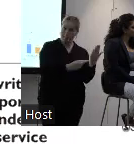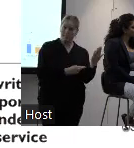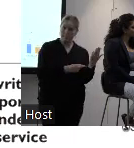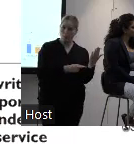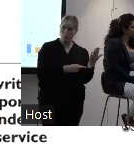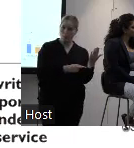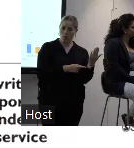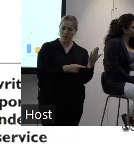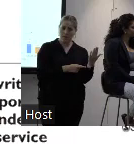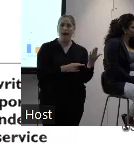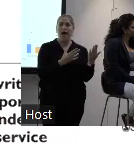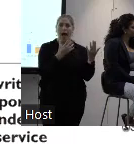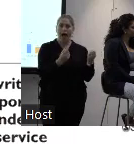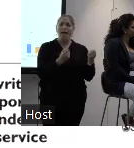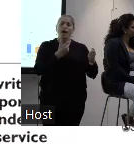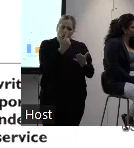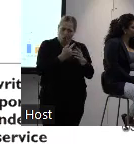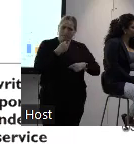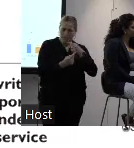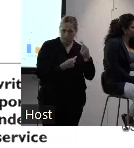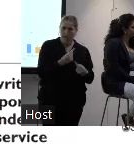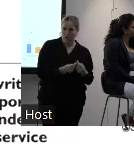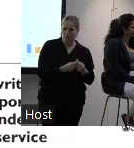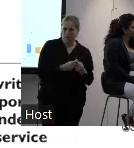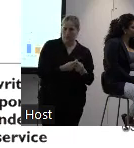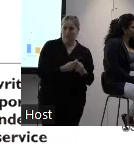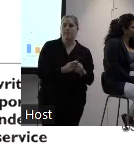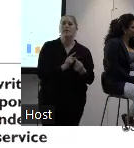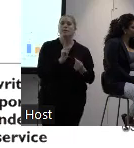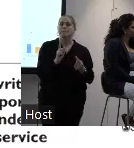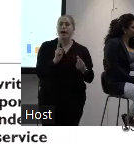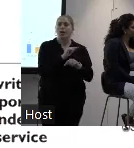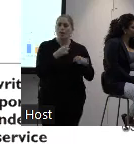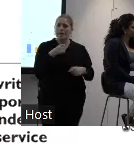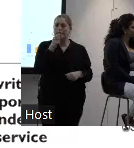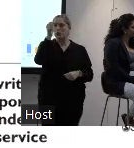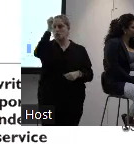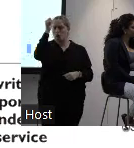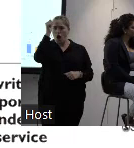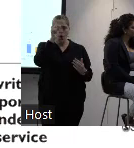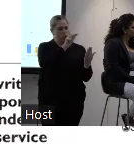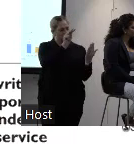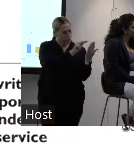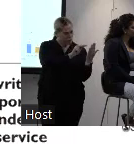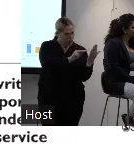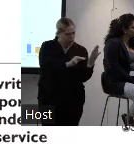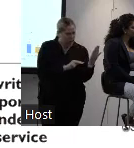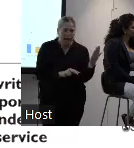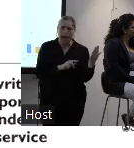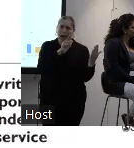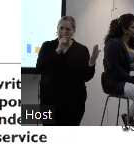are culturally and linguistically diverse. Something that the service actually said was, wow, maybe we should look at having a summary